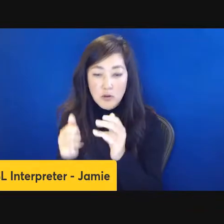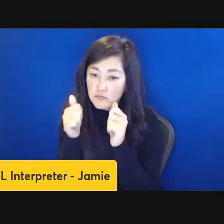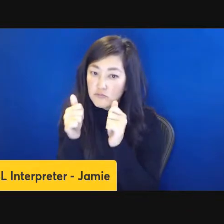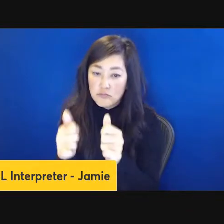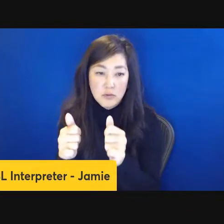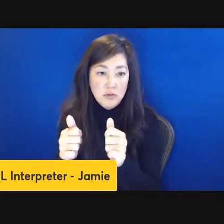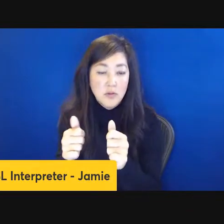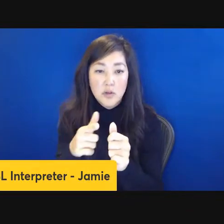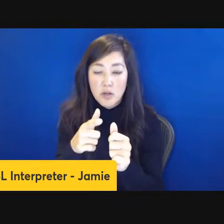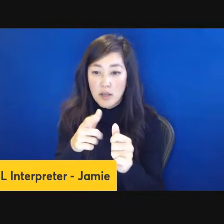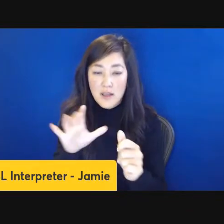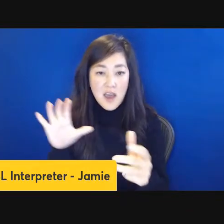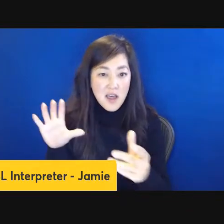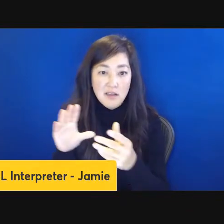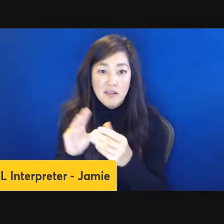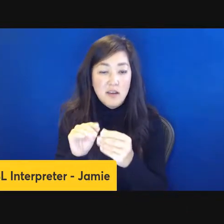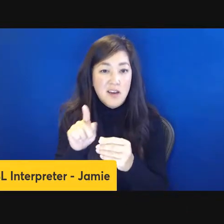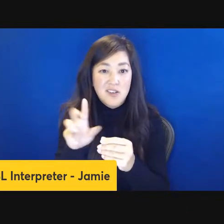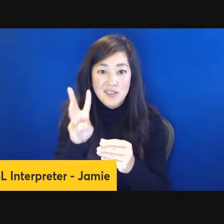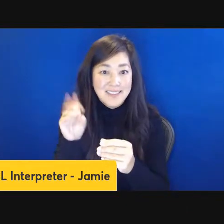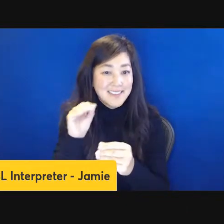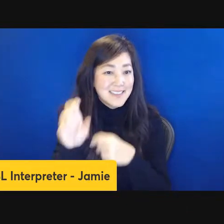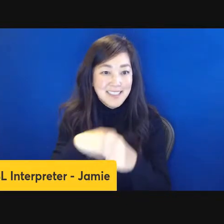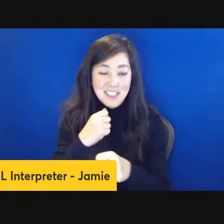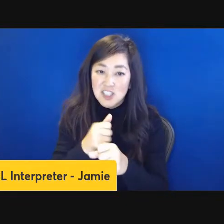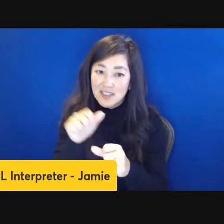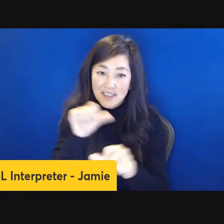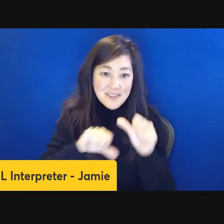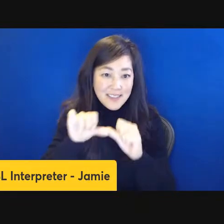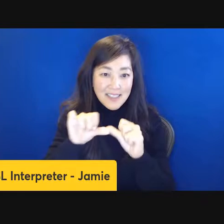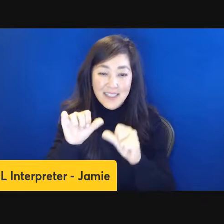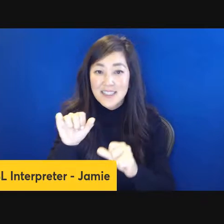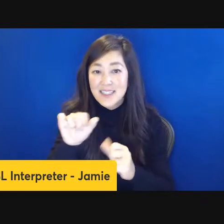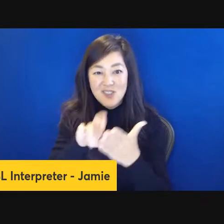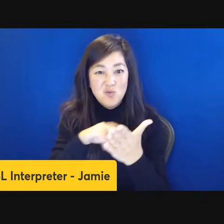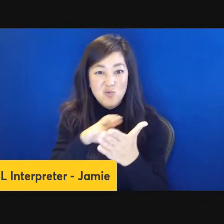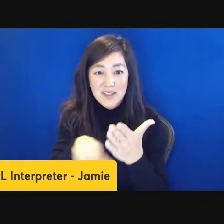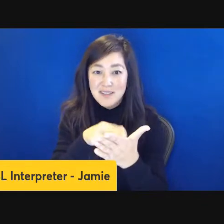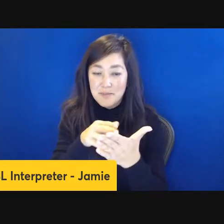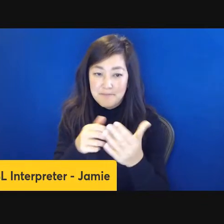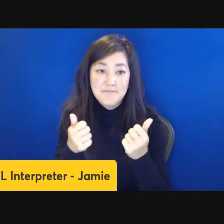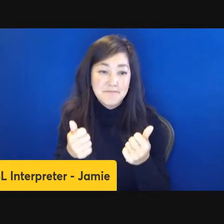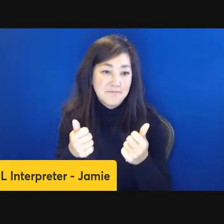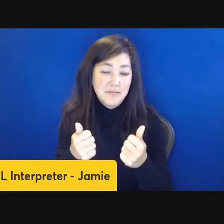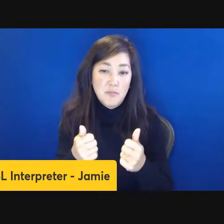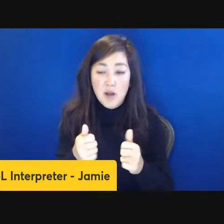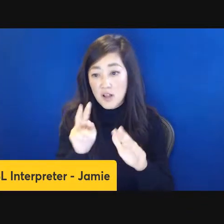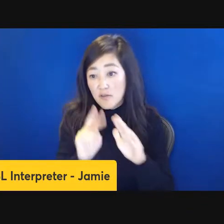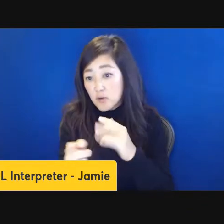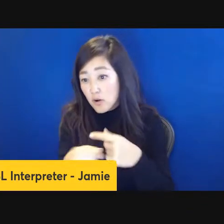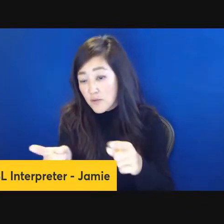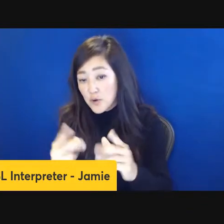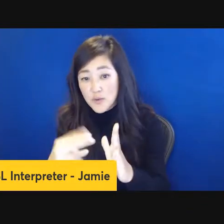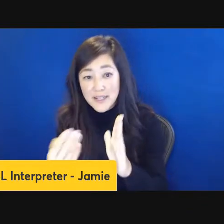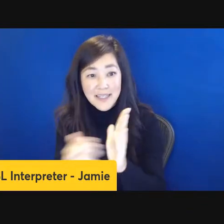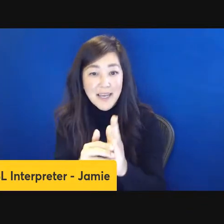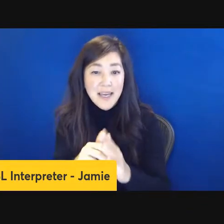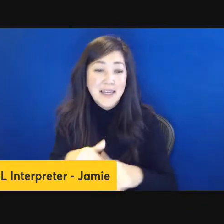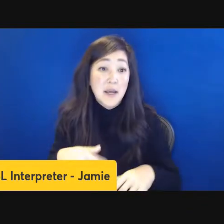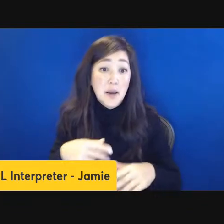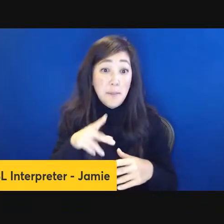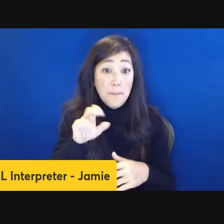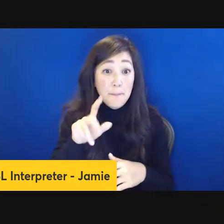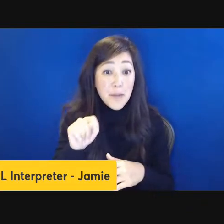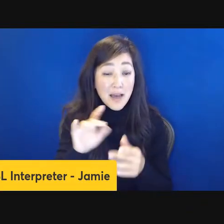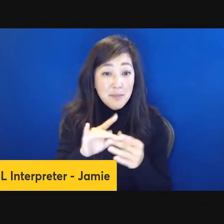over 160 years of scientific racism. And I look forward to other folks reading it. And as Pat said, please send